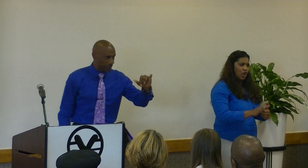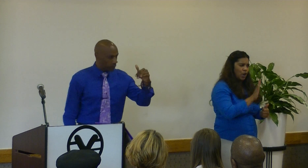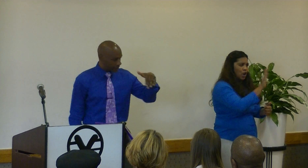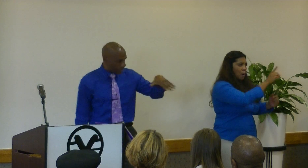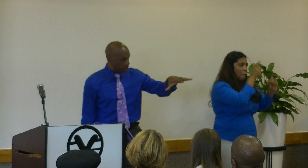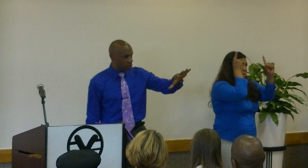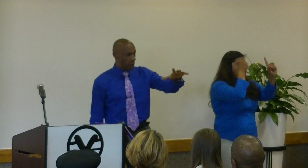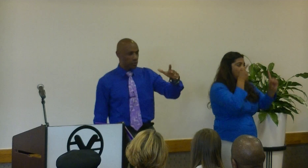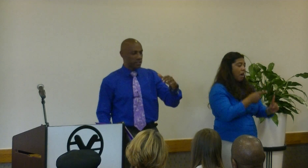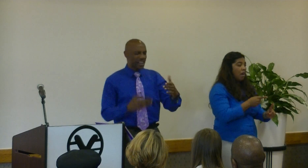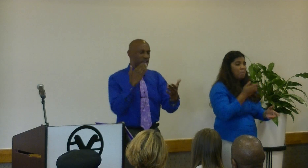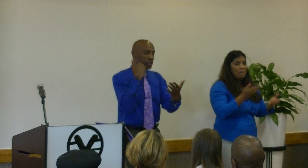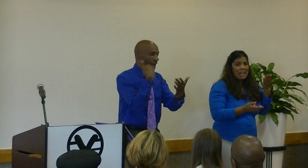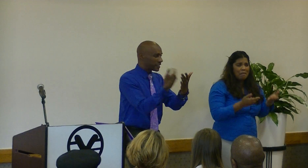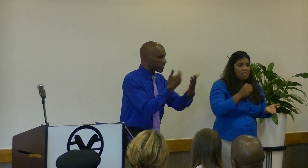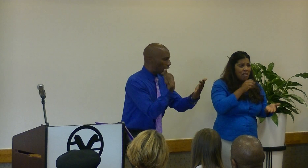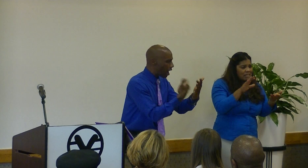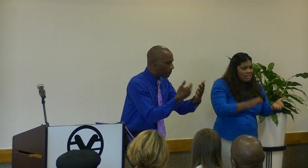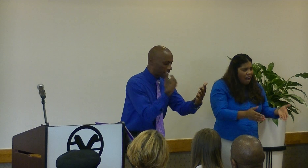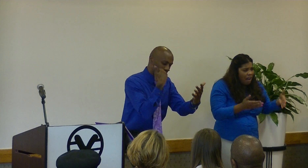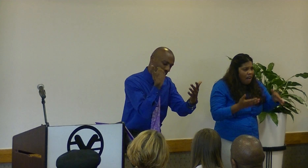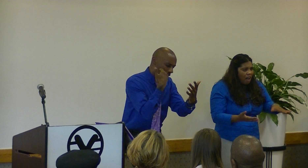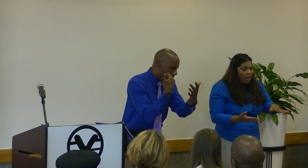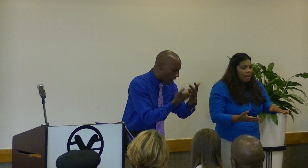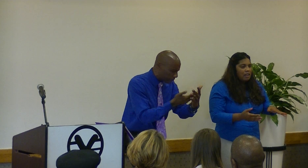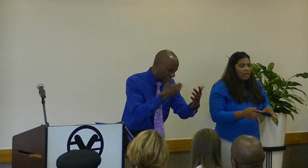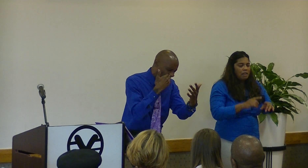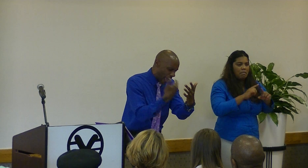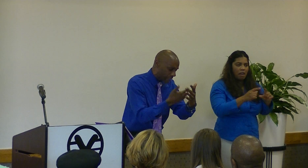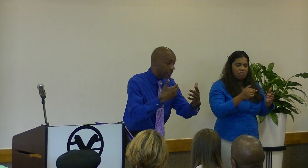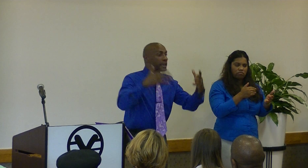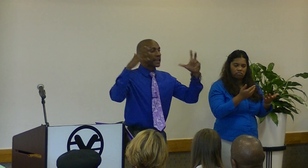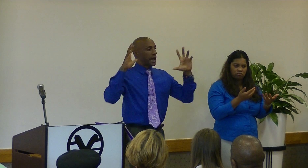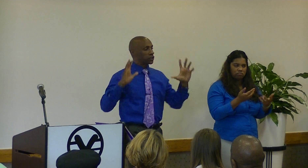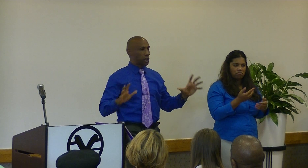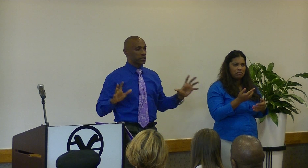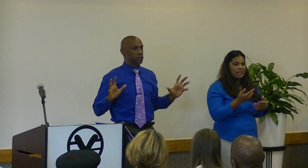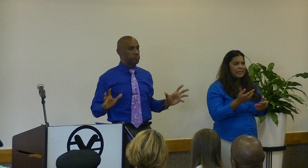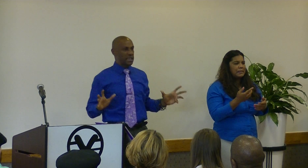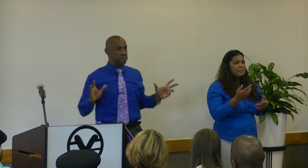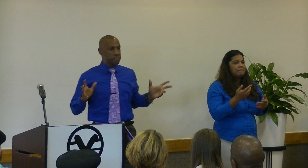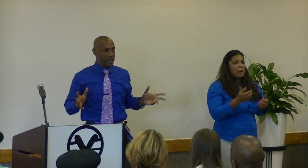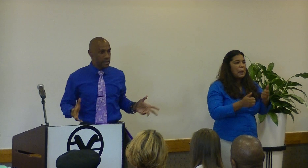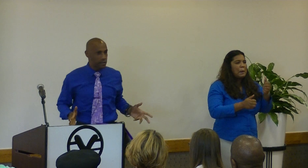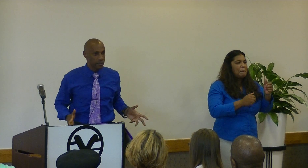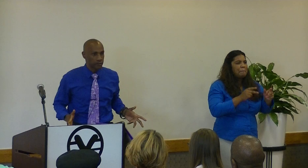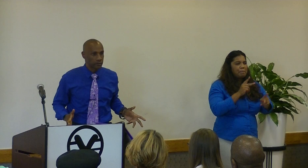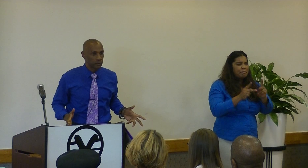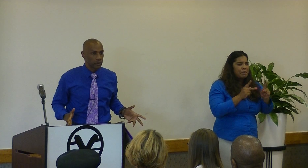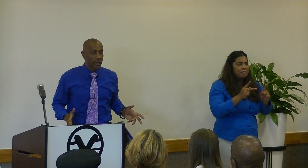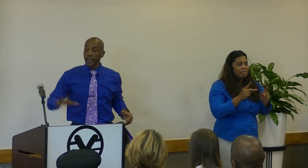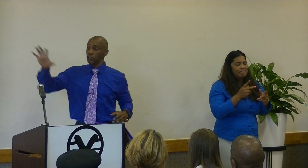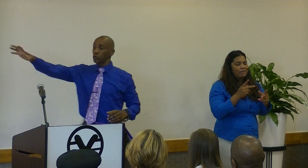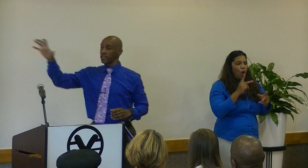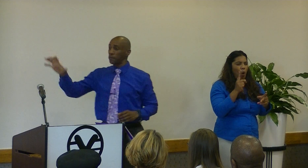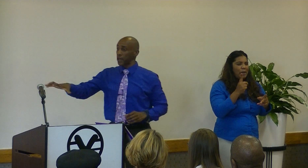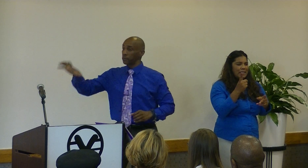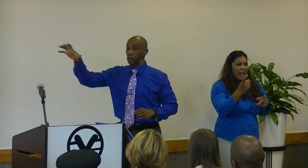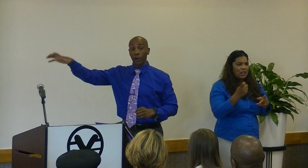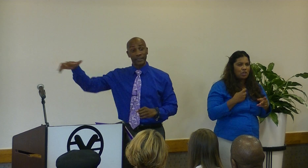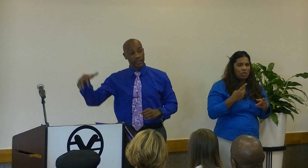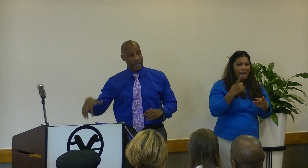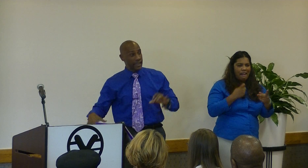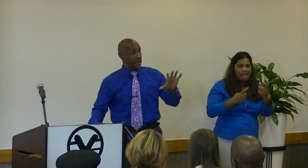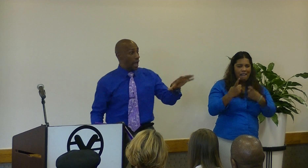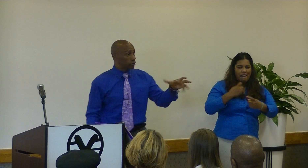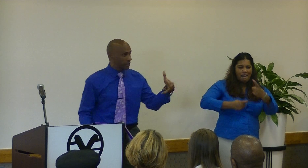the idea was, as she's going through this, she had this common, often asked, can I just be me? Can you stop telling